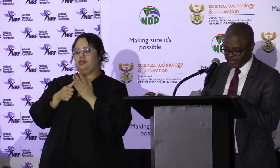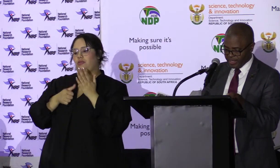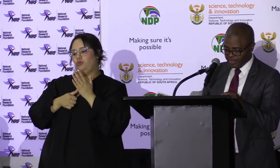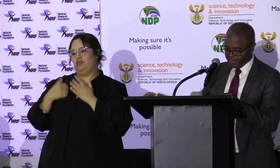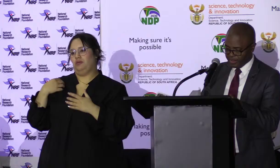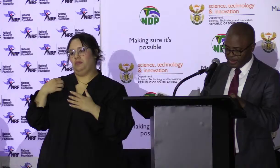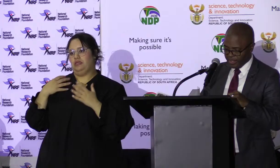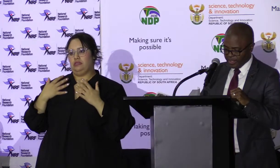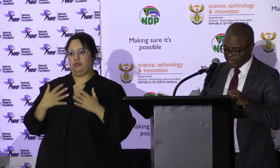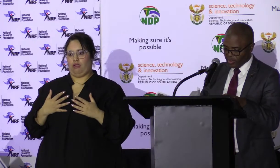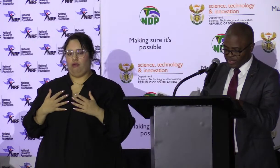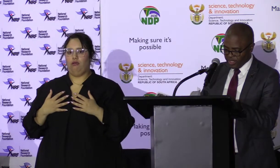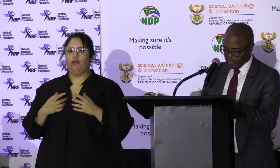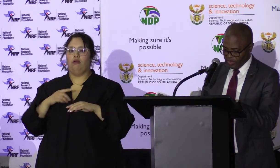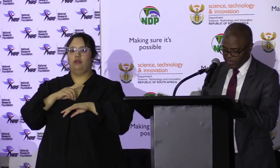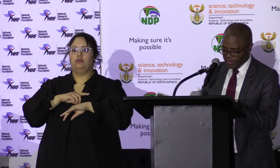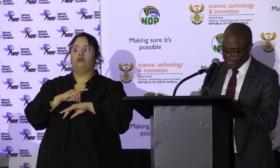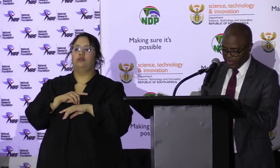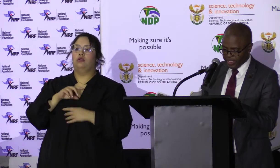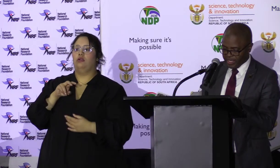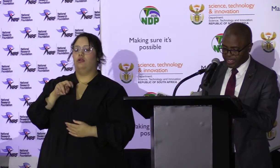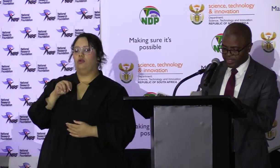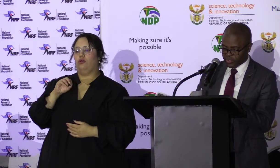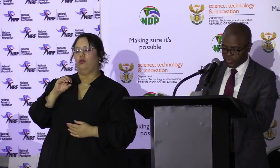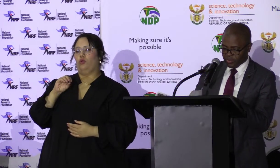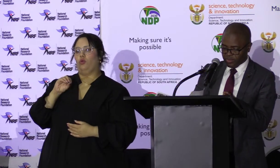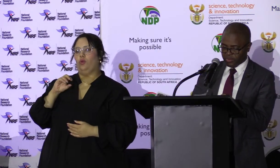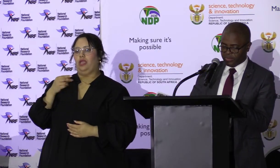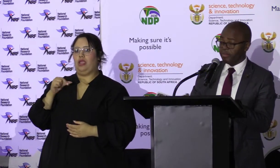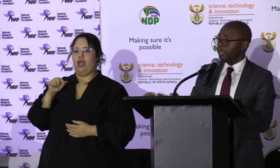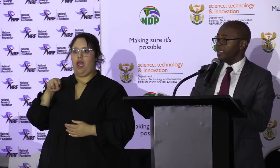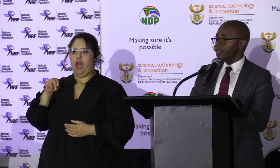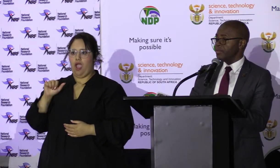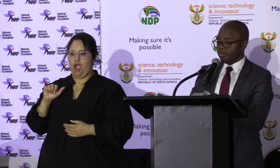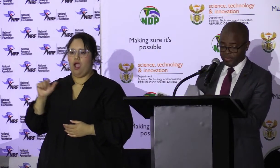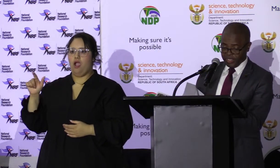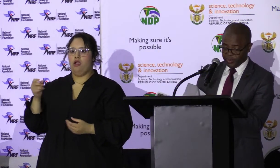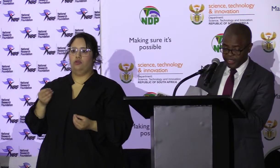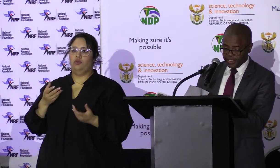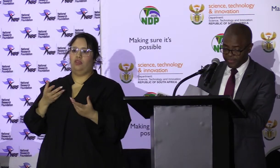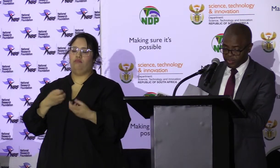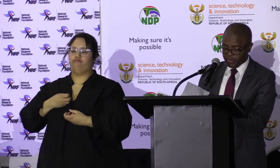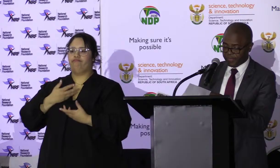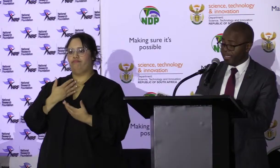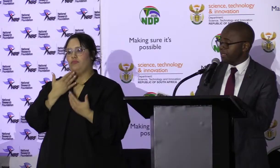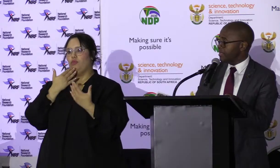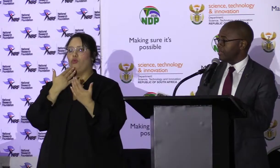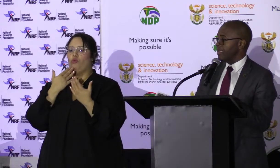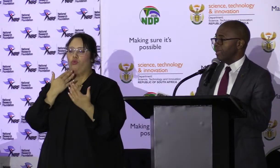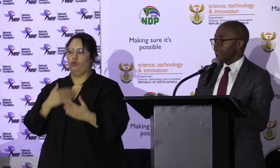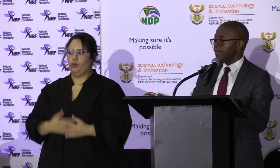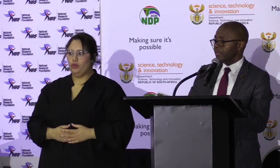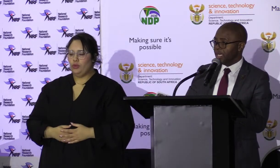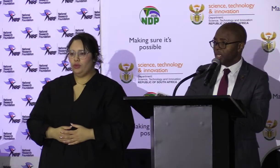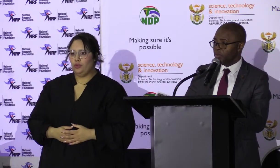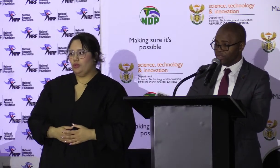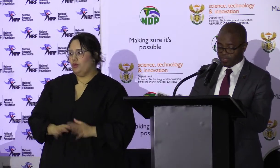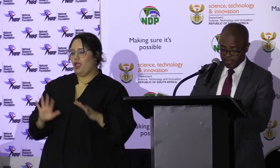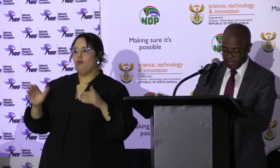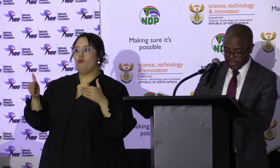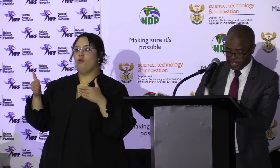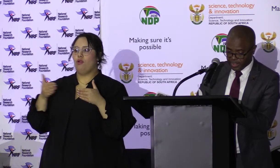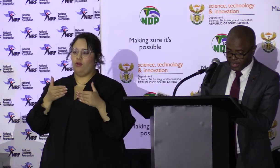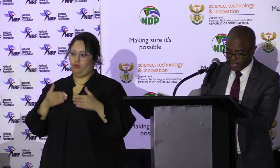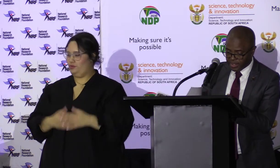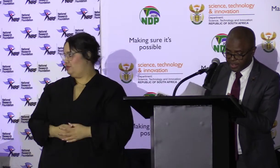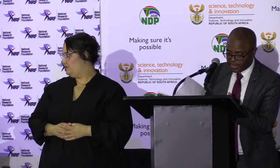Deputy Minister, Dr. Nomalungelo Gina, to express the vote of thanks and